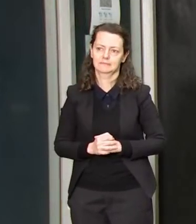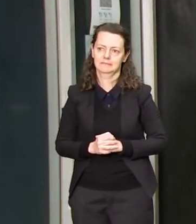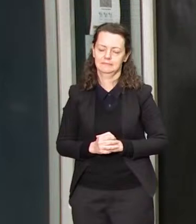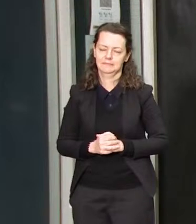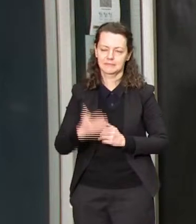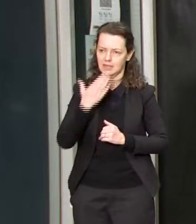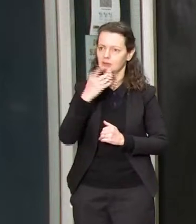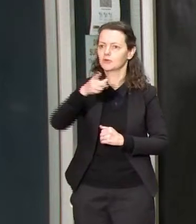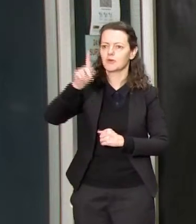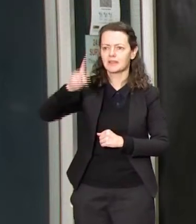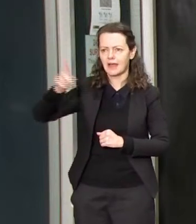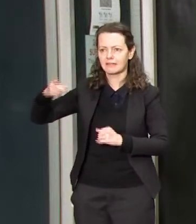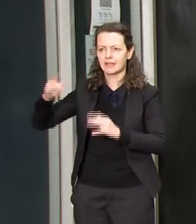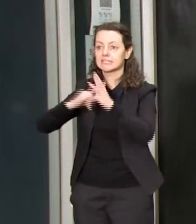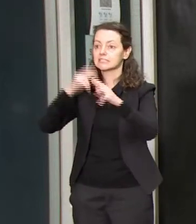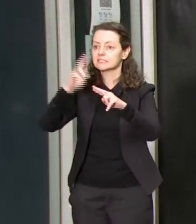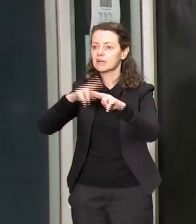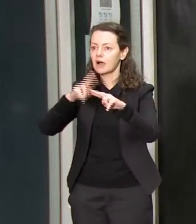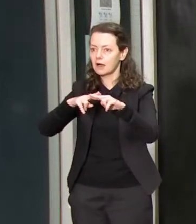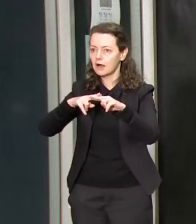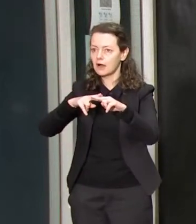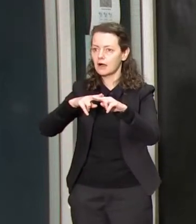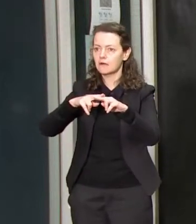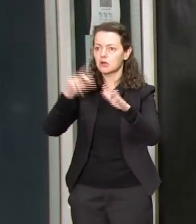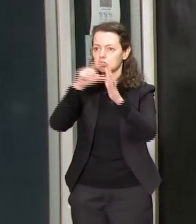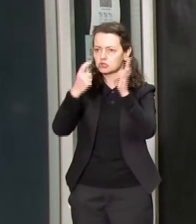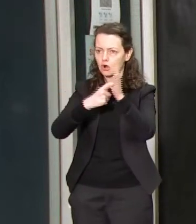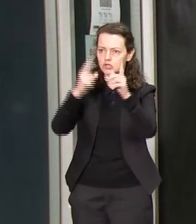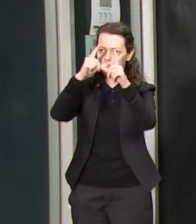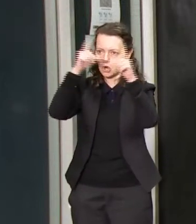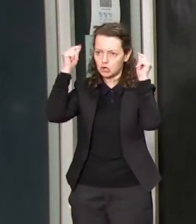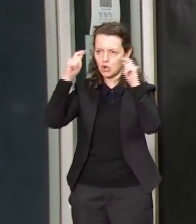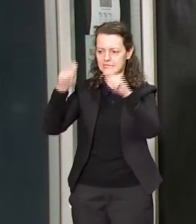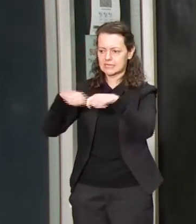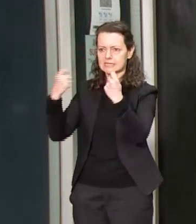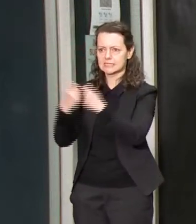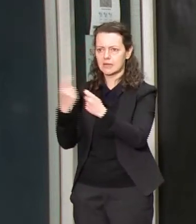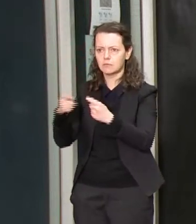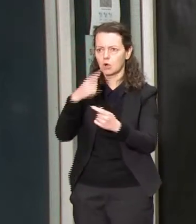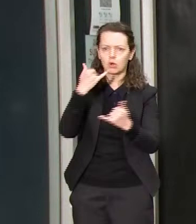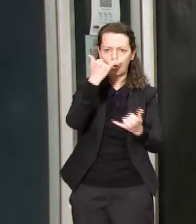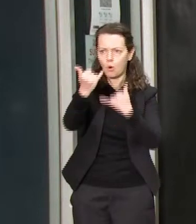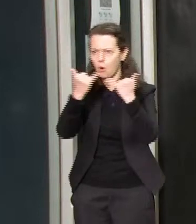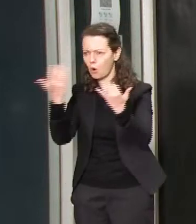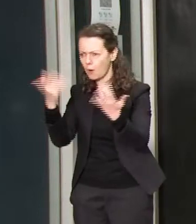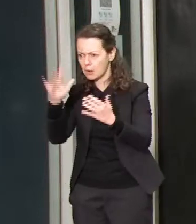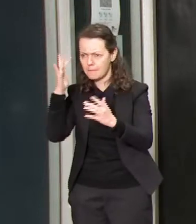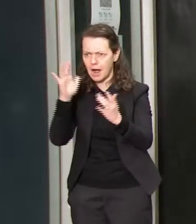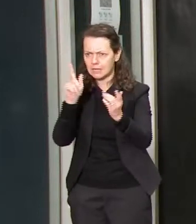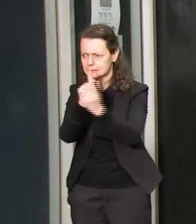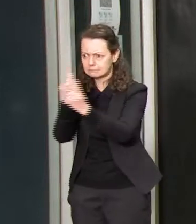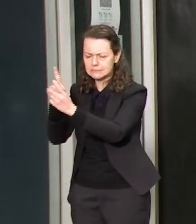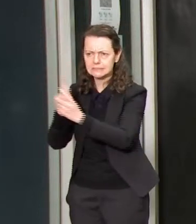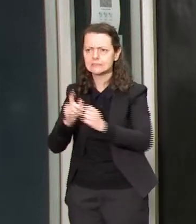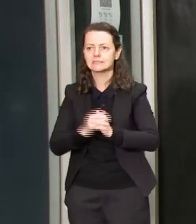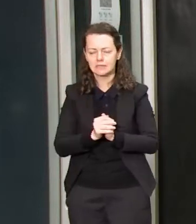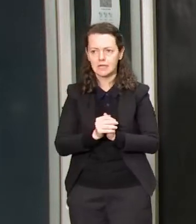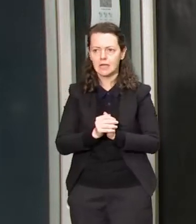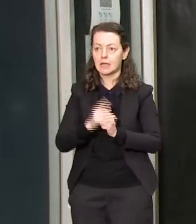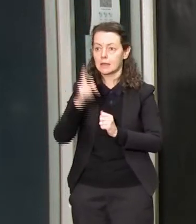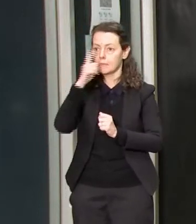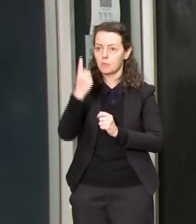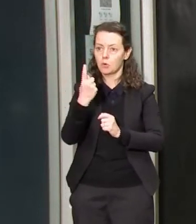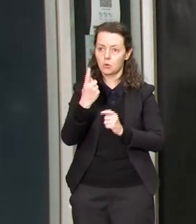of staff who are out there, contact tracers, people supporting our testing and vaccine